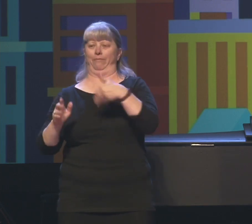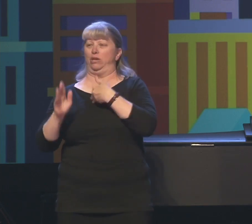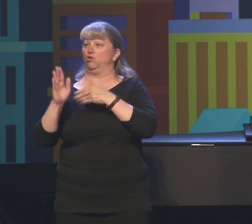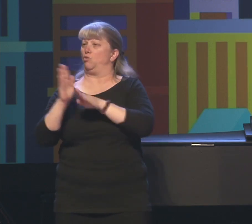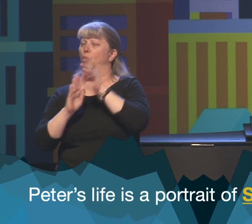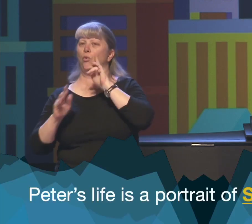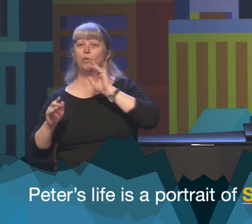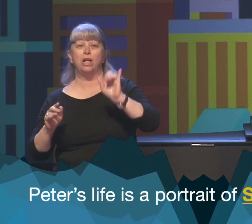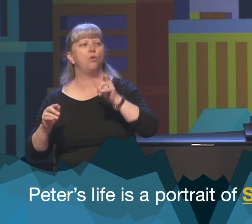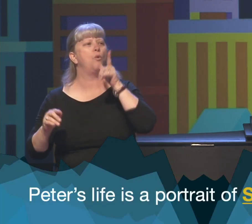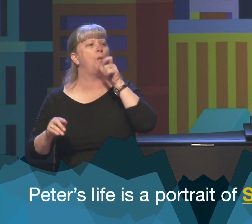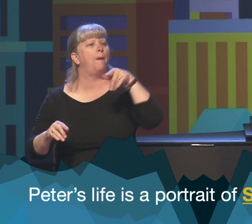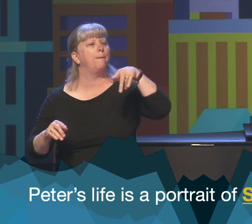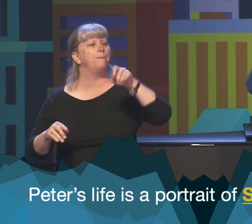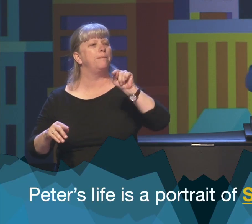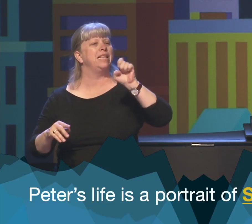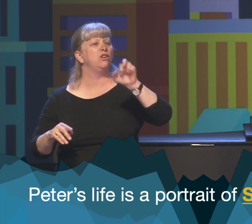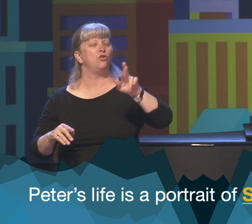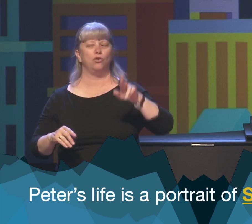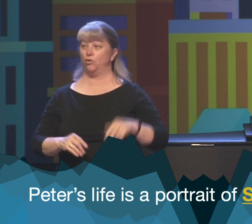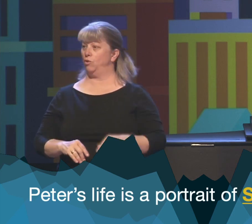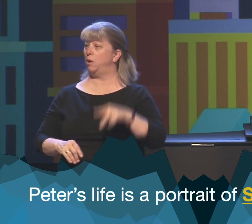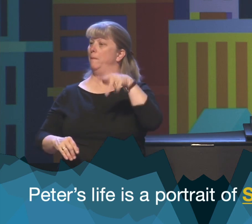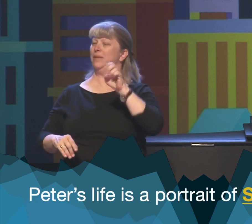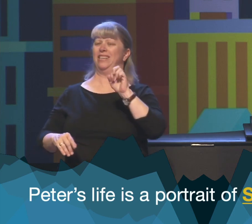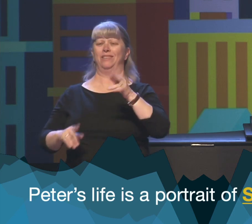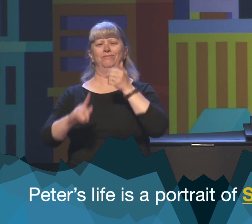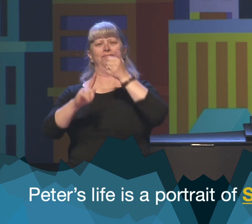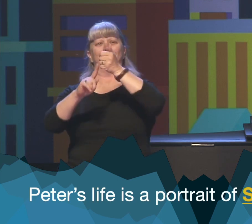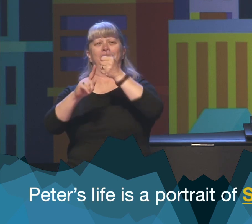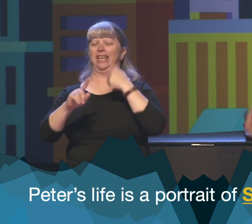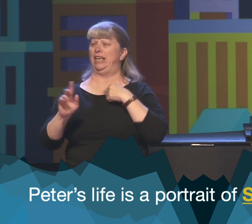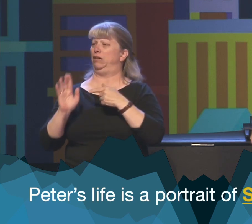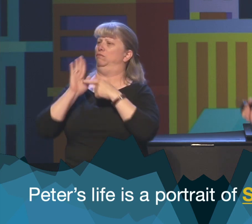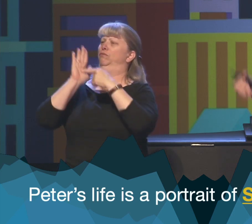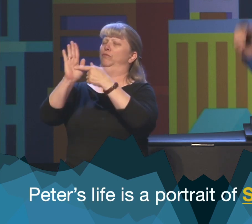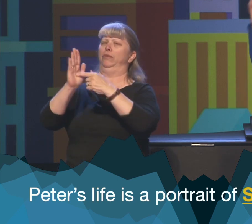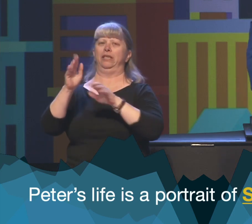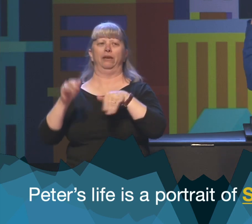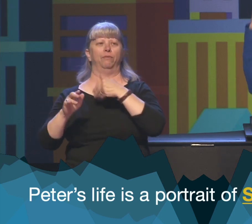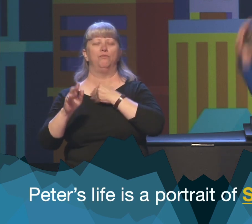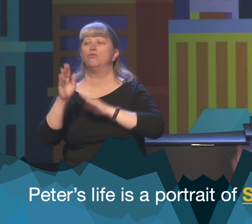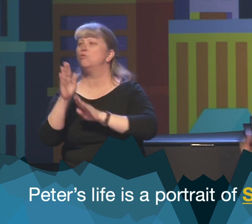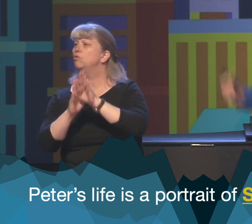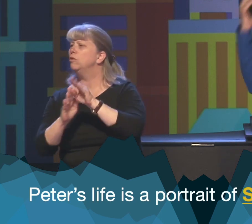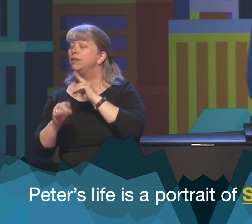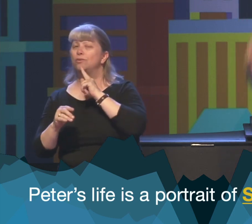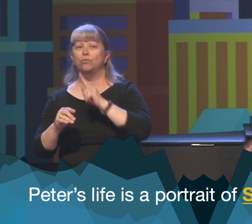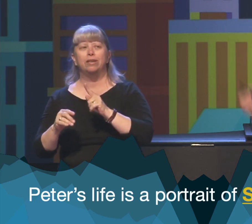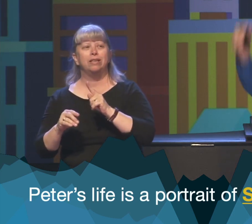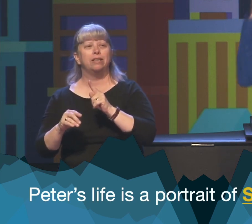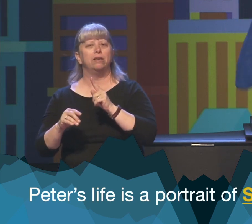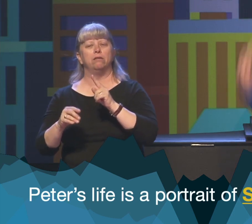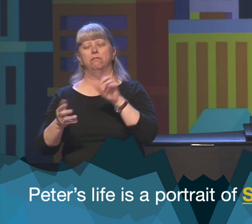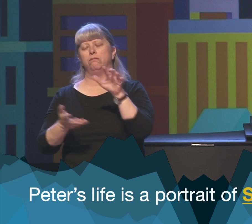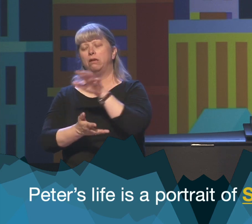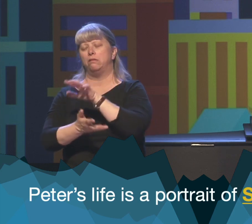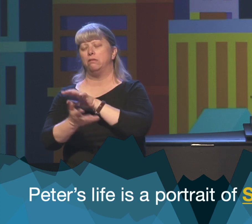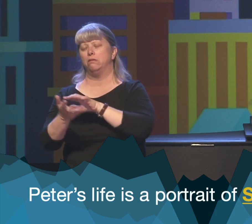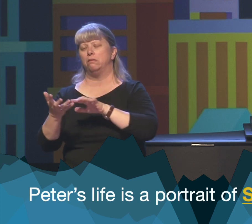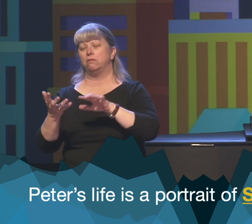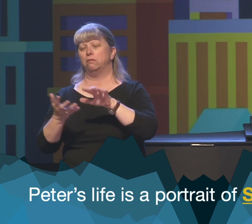looks like, and that's Peter. Like, Peter is just a portrait of spiritual growth. This guy was so messed